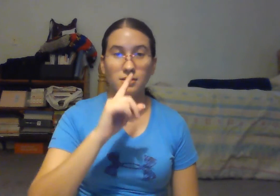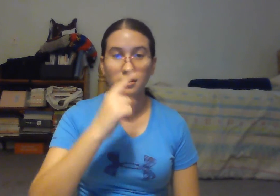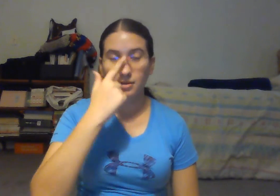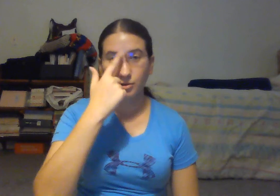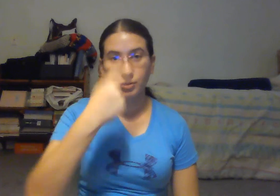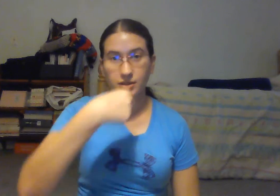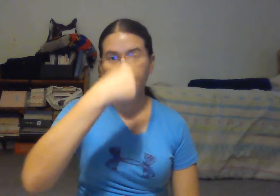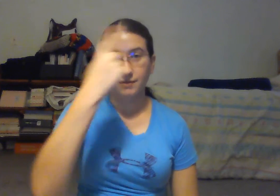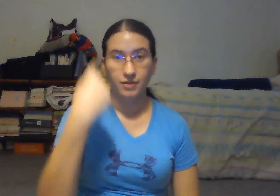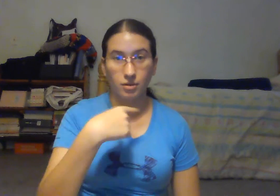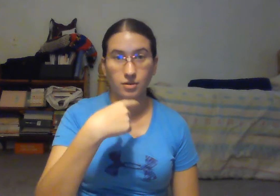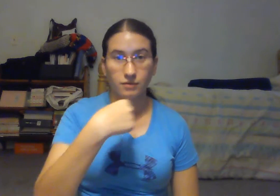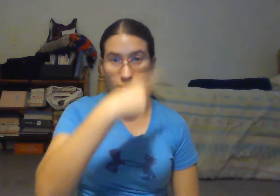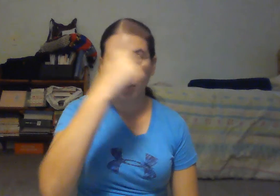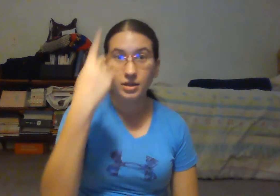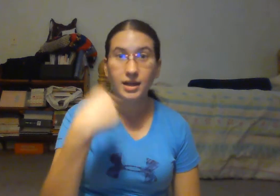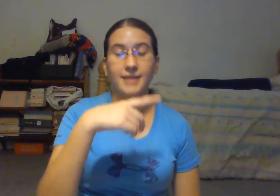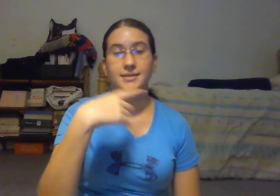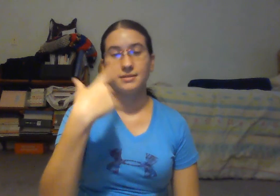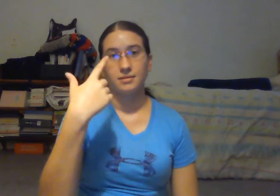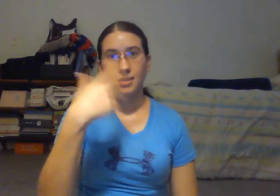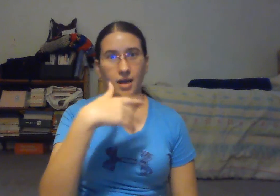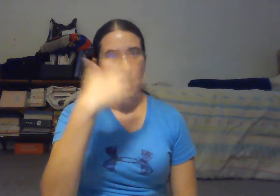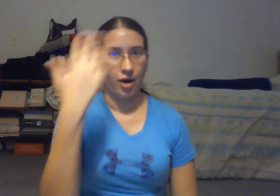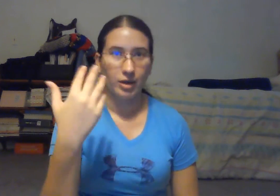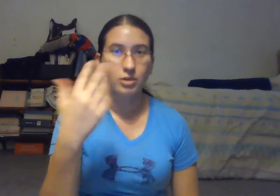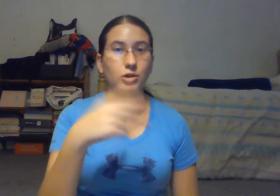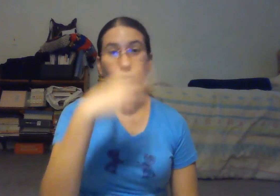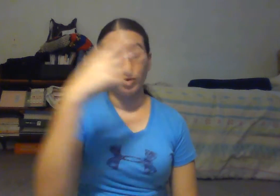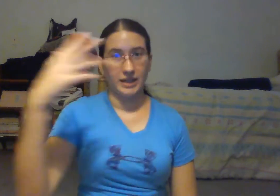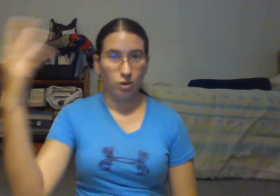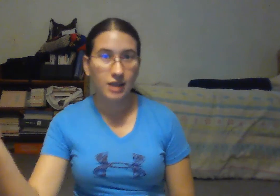It's also the sign for look, as in how do I look or it looks like.